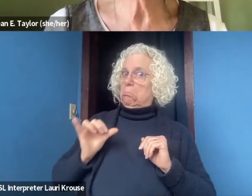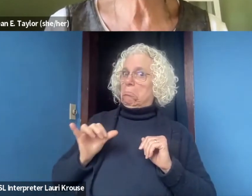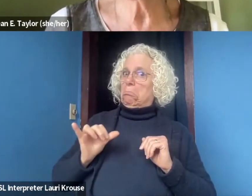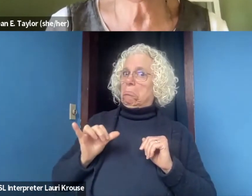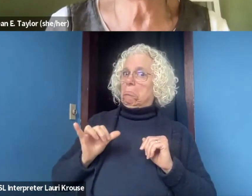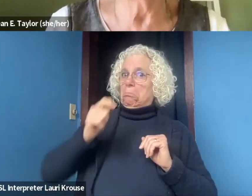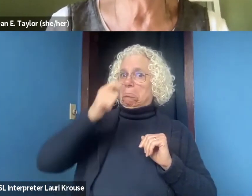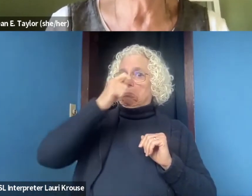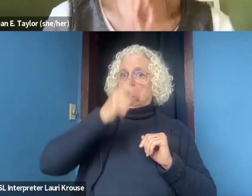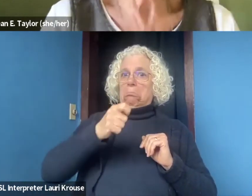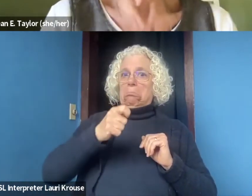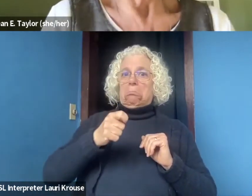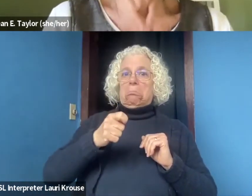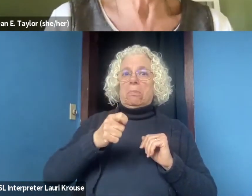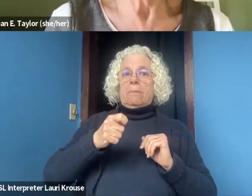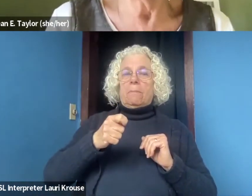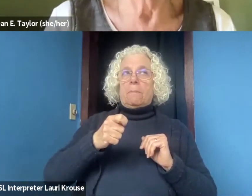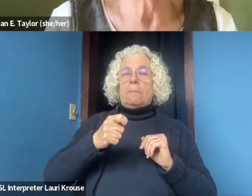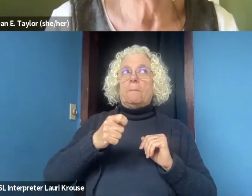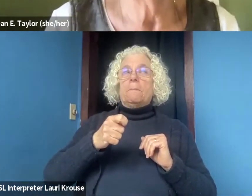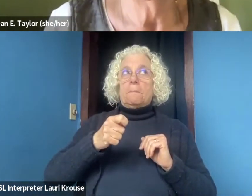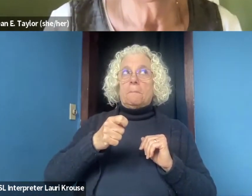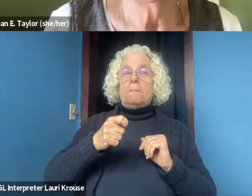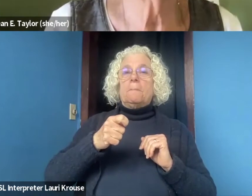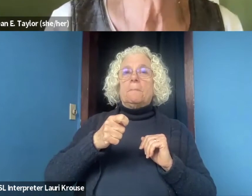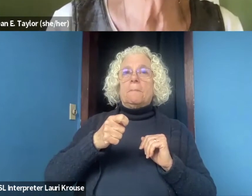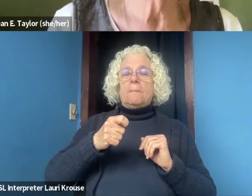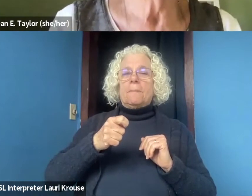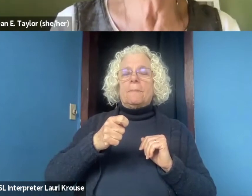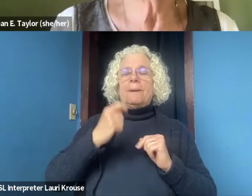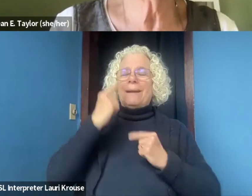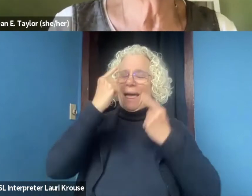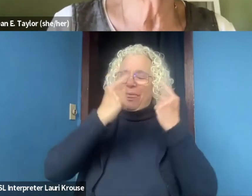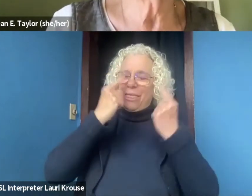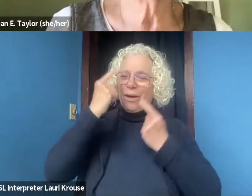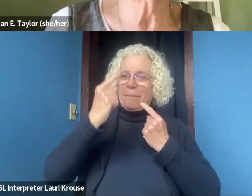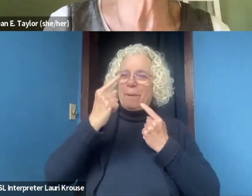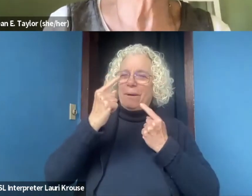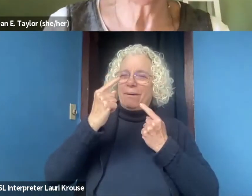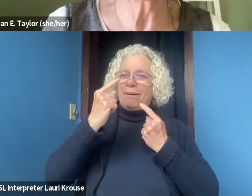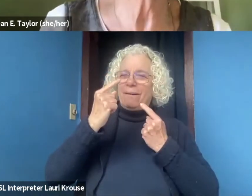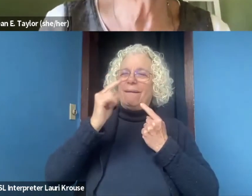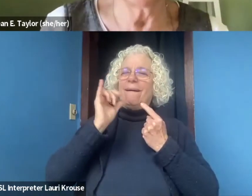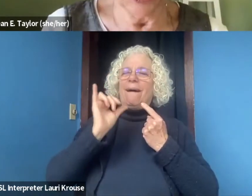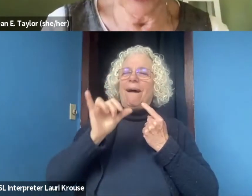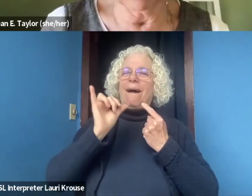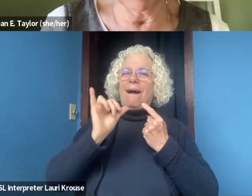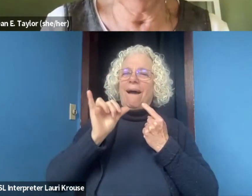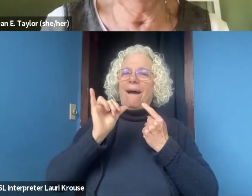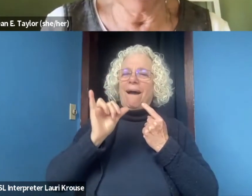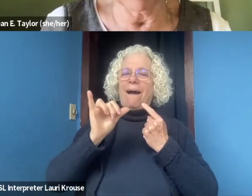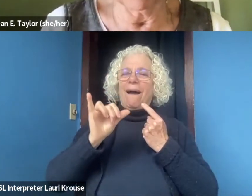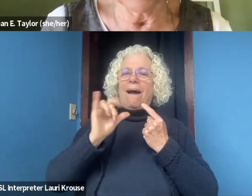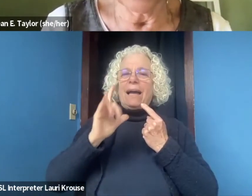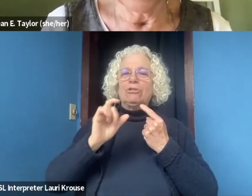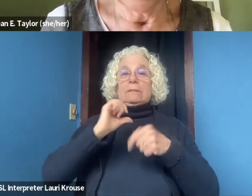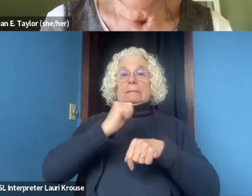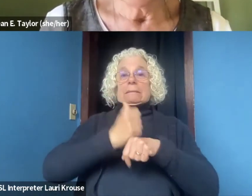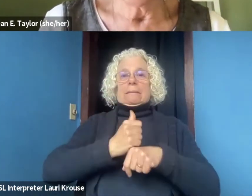me to understand and start is a intergenerational co-mentoring